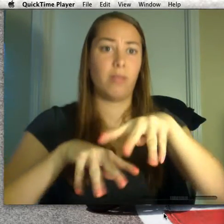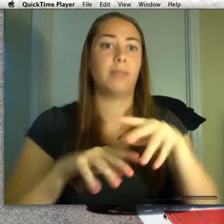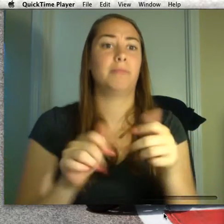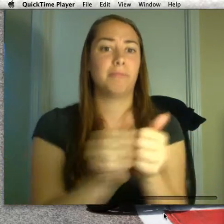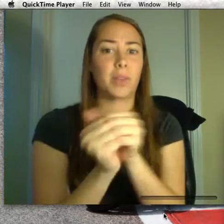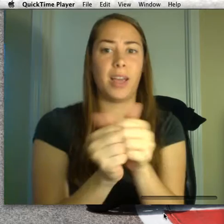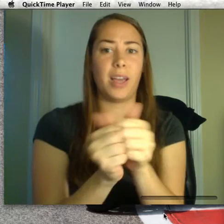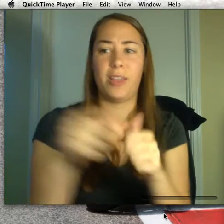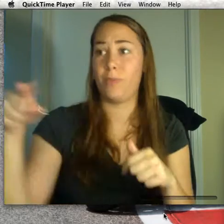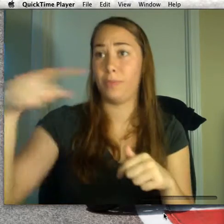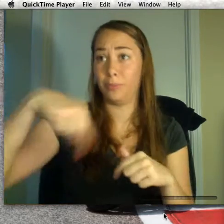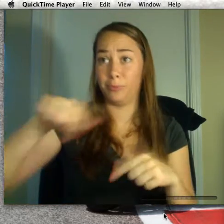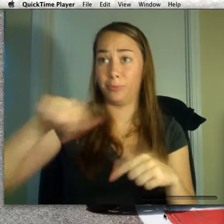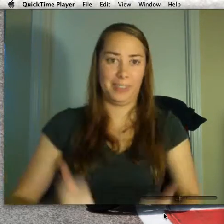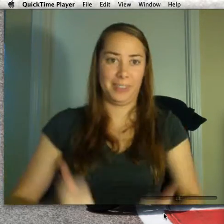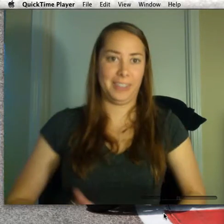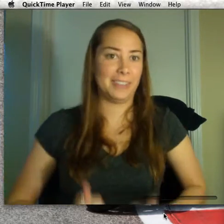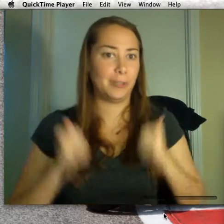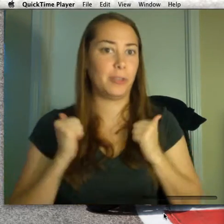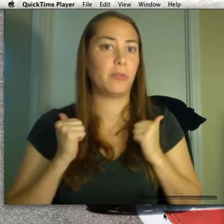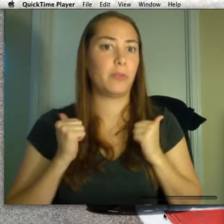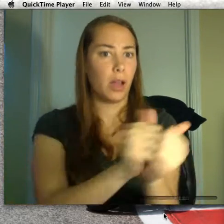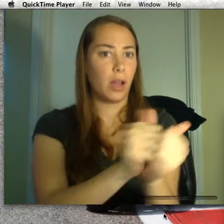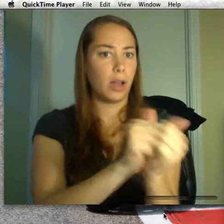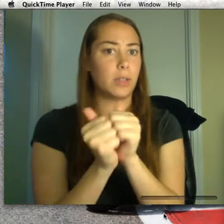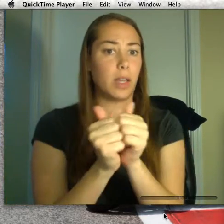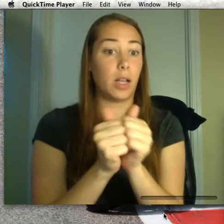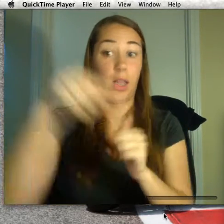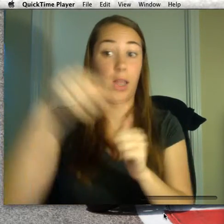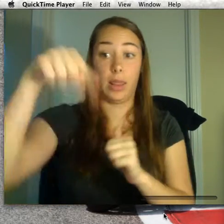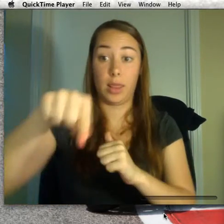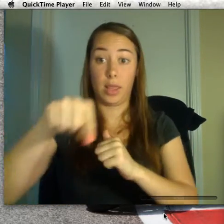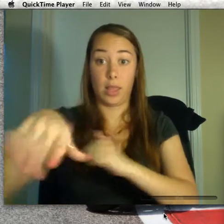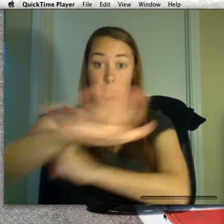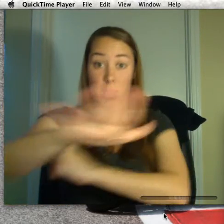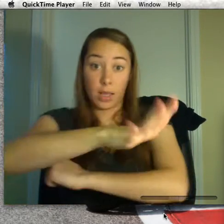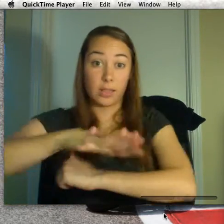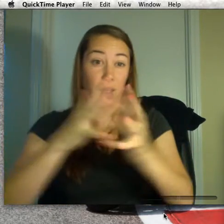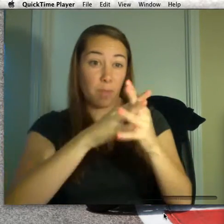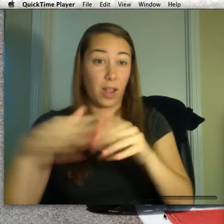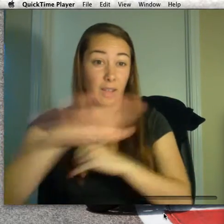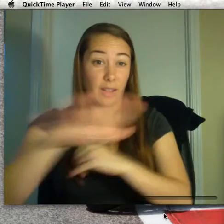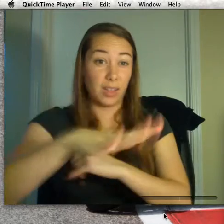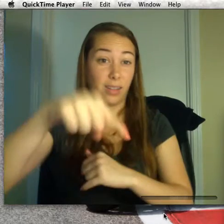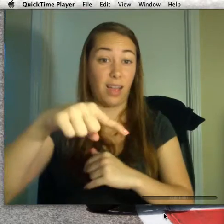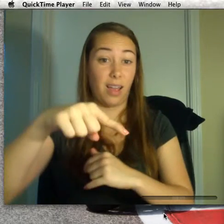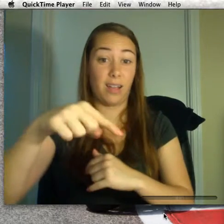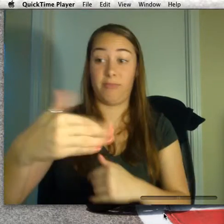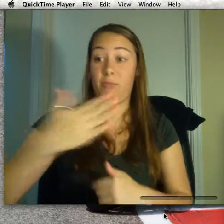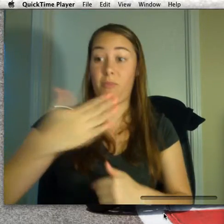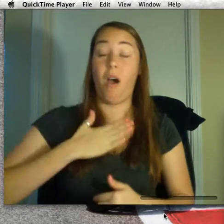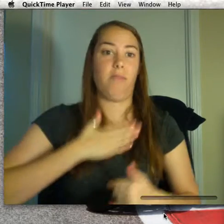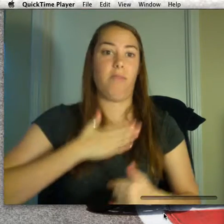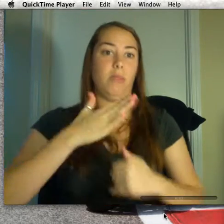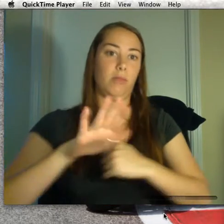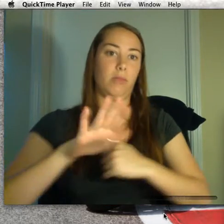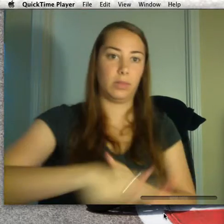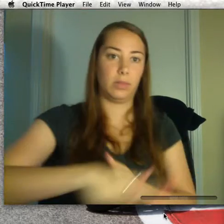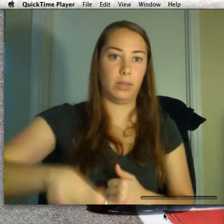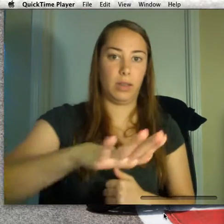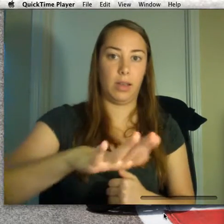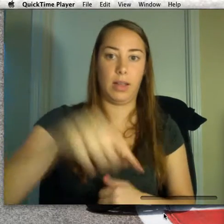together. This land is our land. This land was made for you